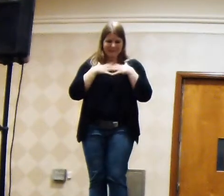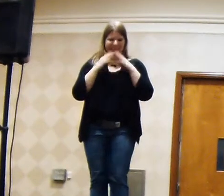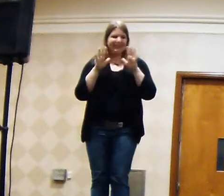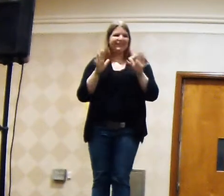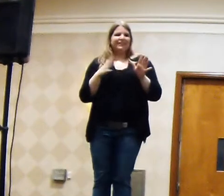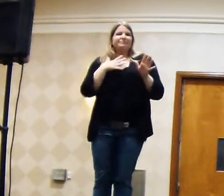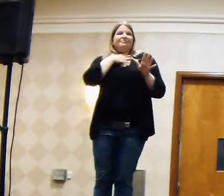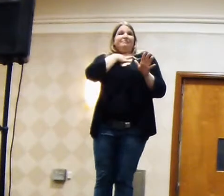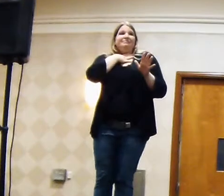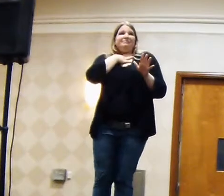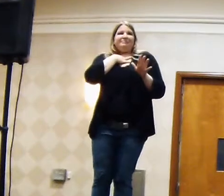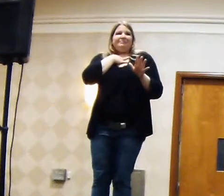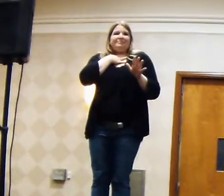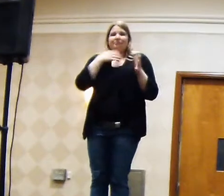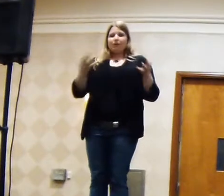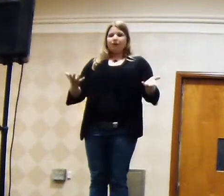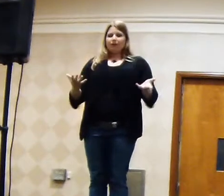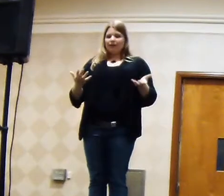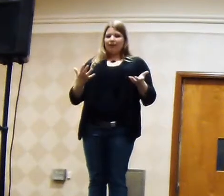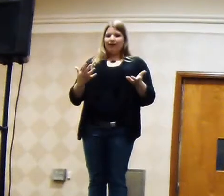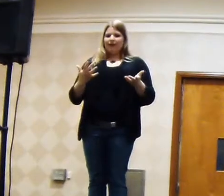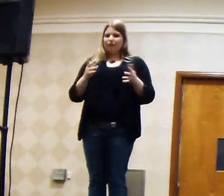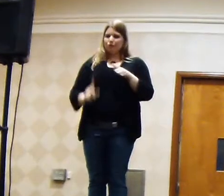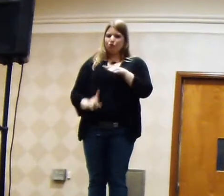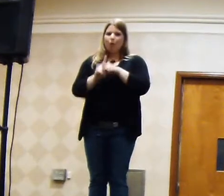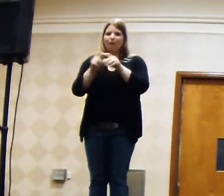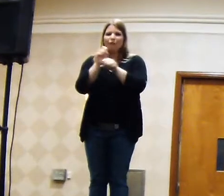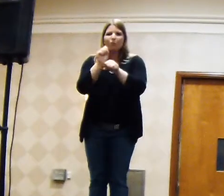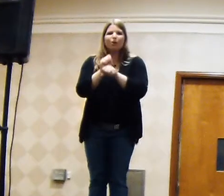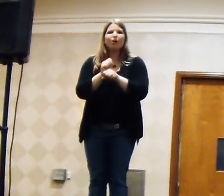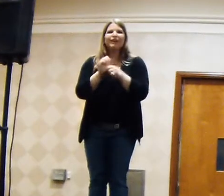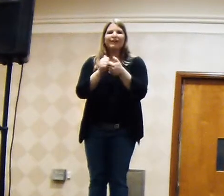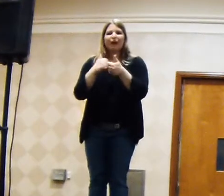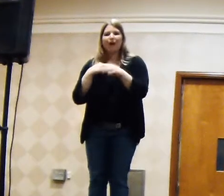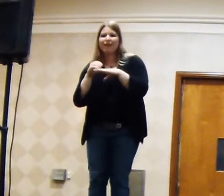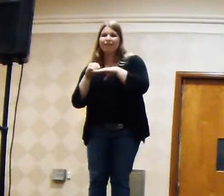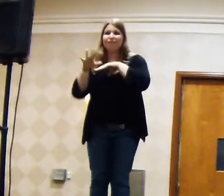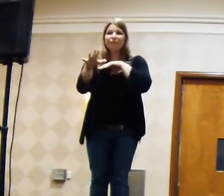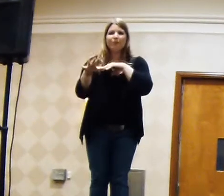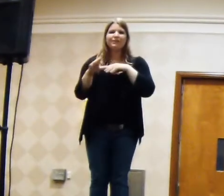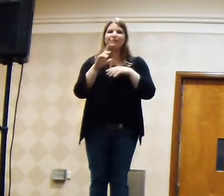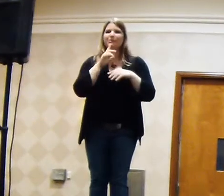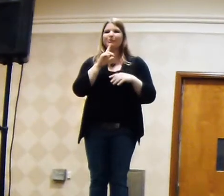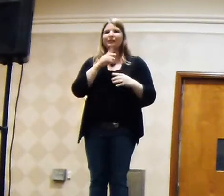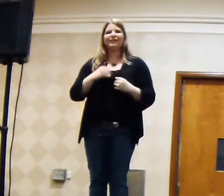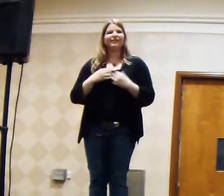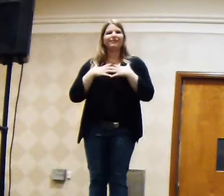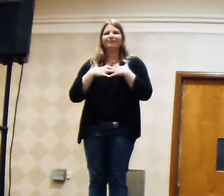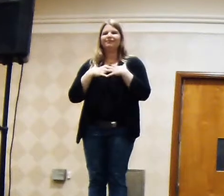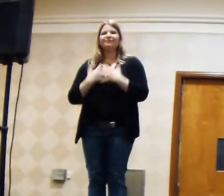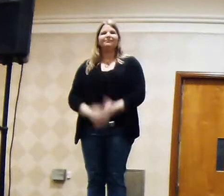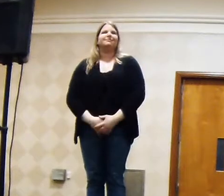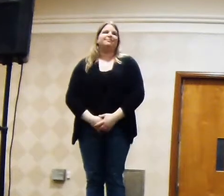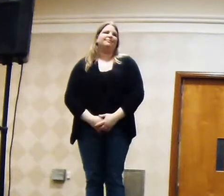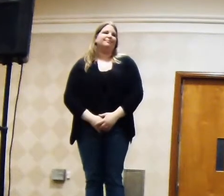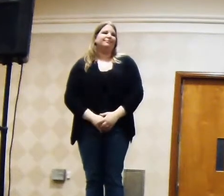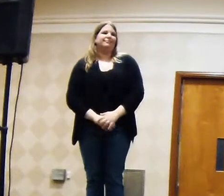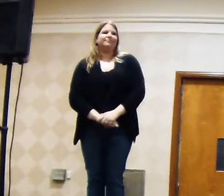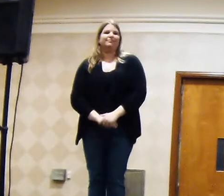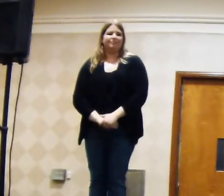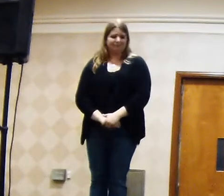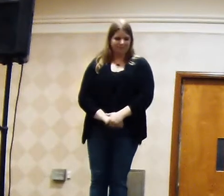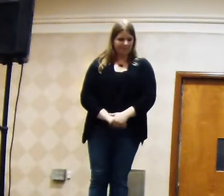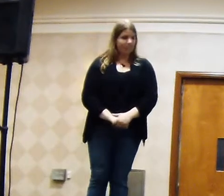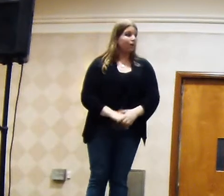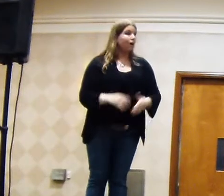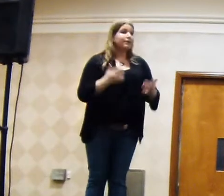you don't think about that when you're just showing up for your work, you know, and it's a gift. Yeah. It really is.